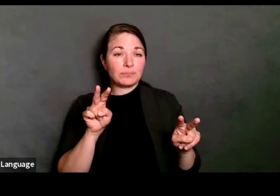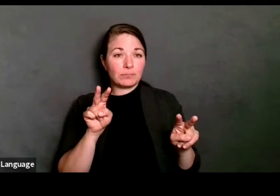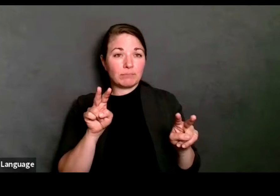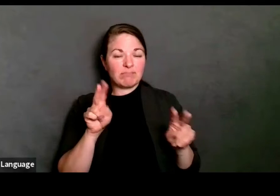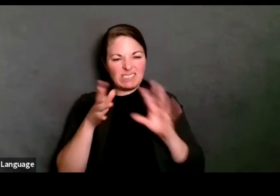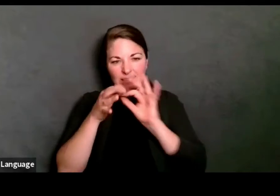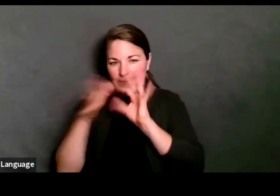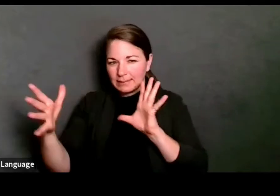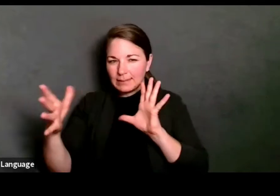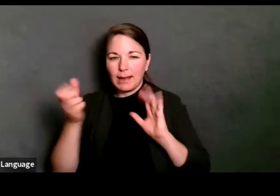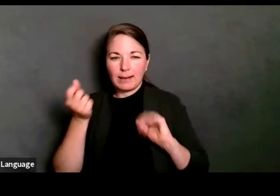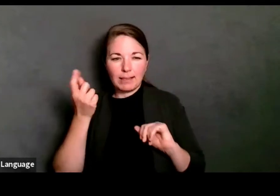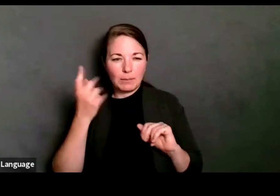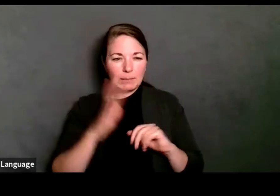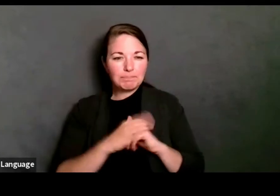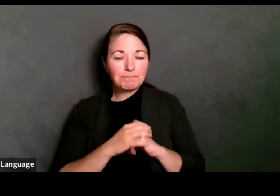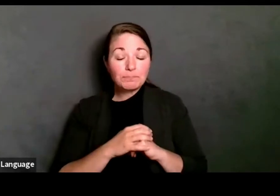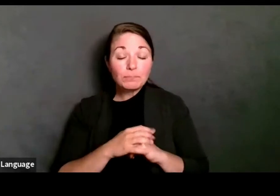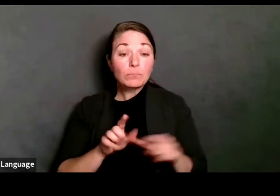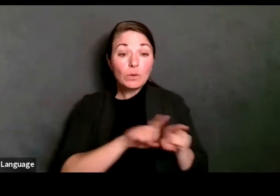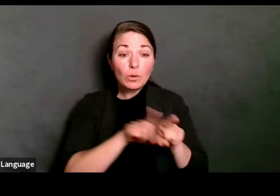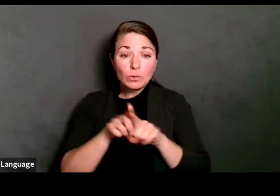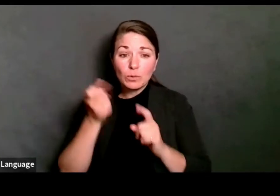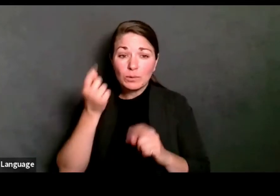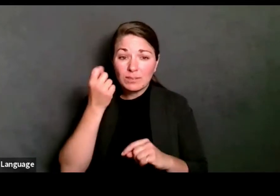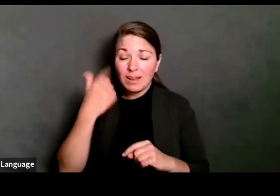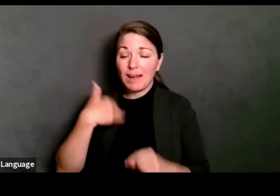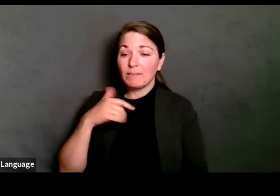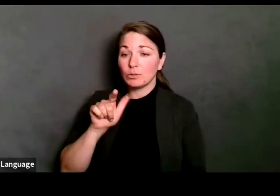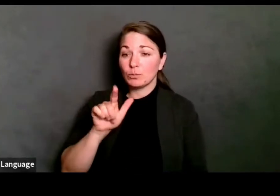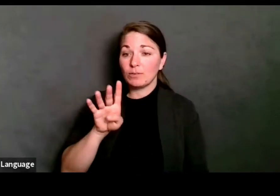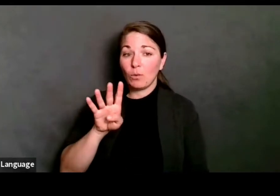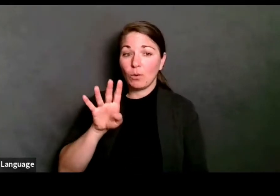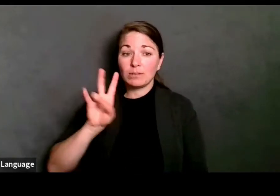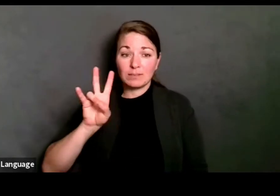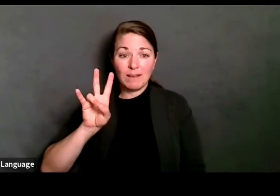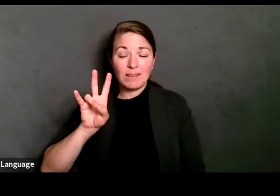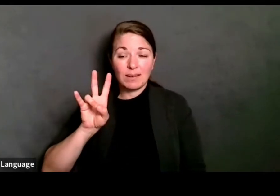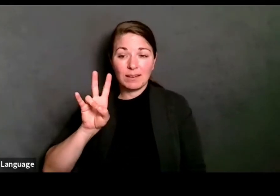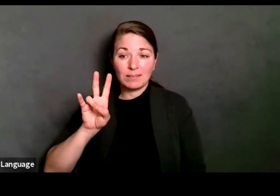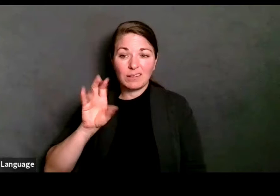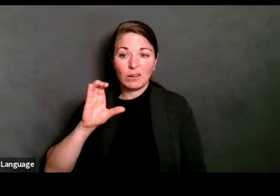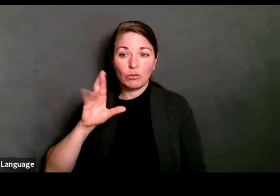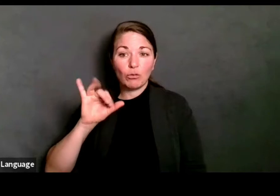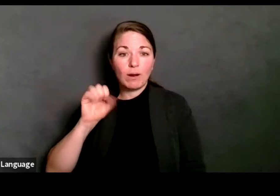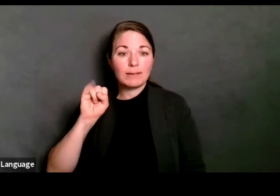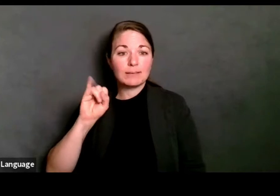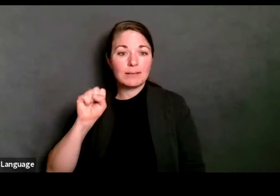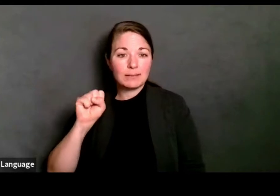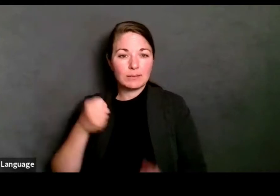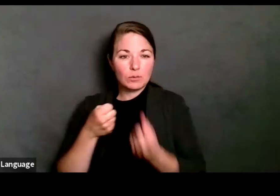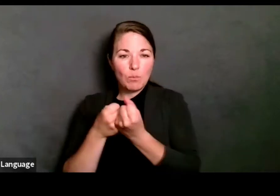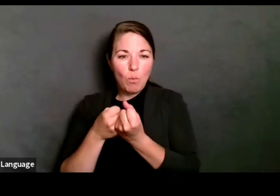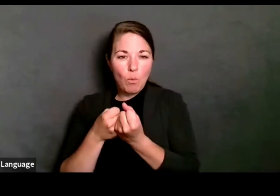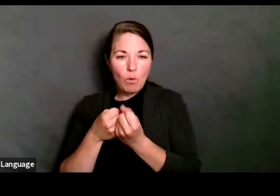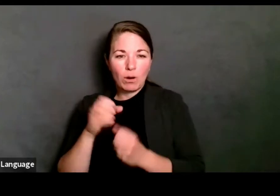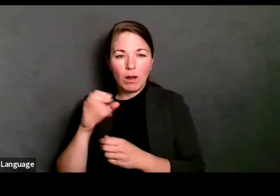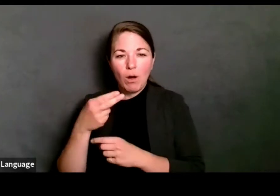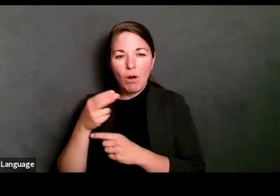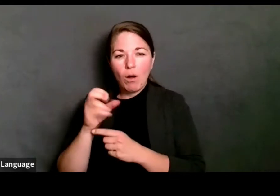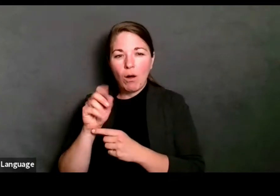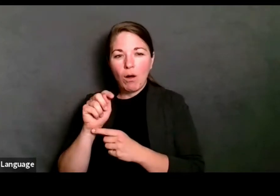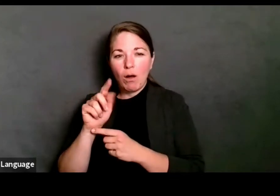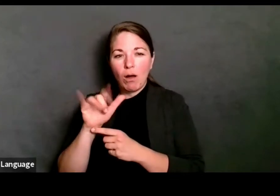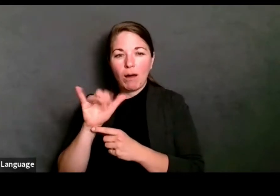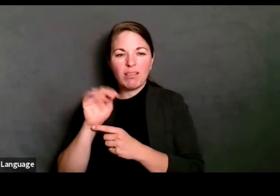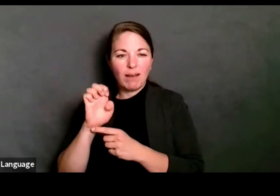note that you can always reach out to SAS's 24/7 crisis and support hotline if you could use a little extra